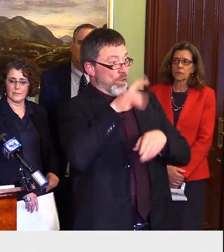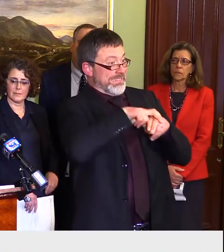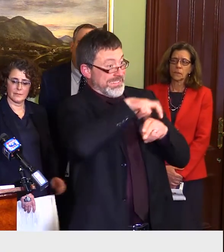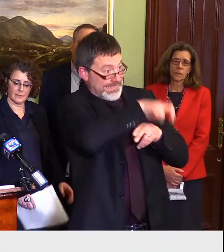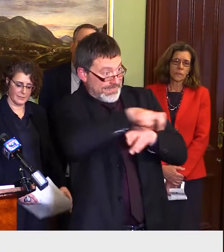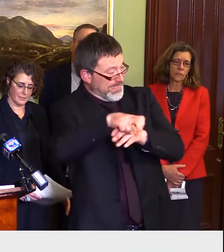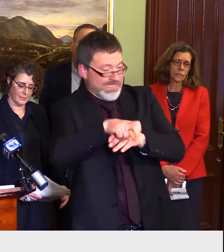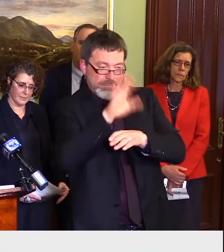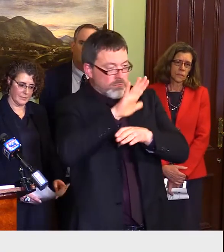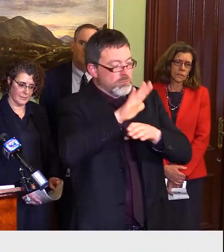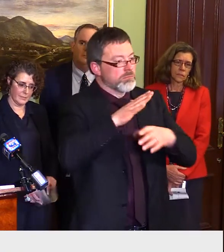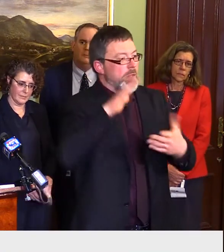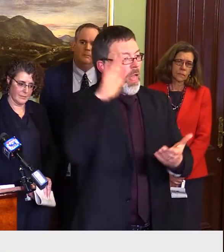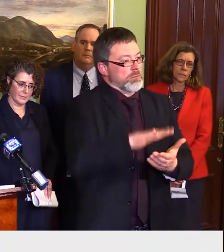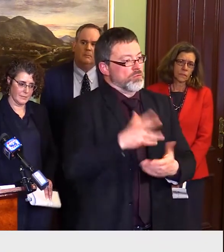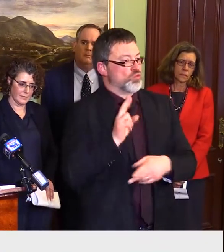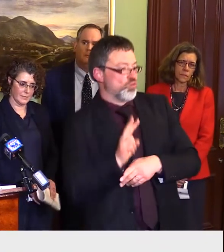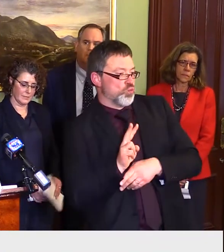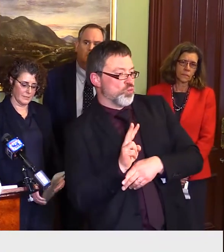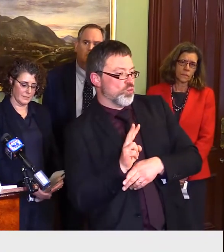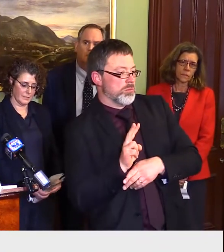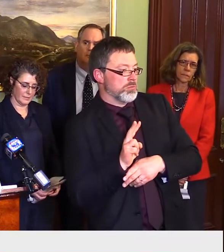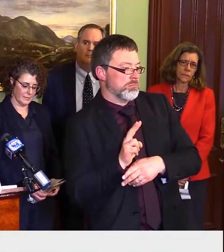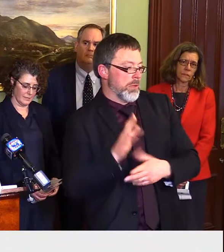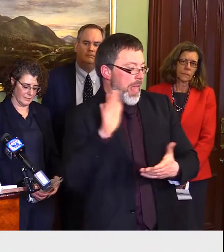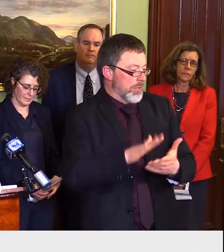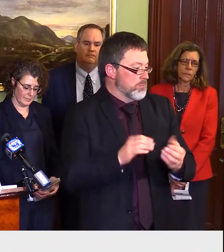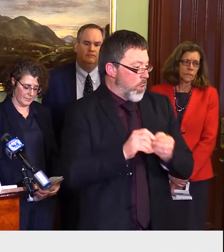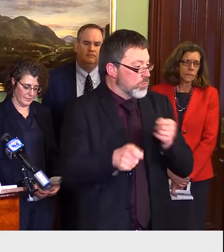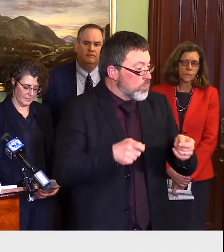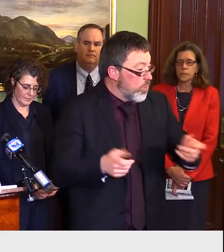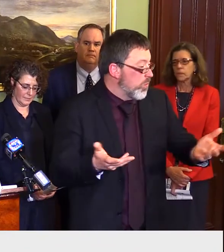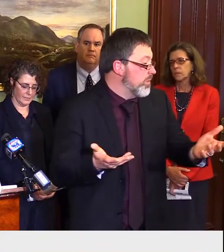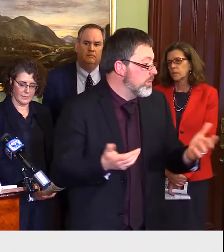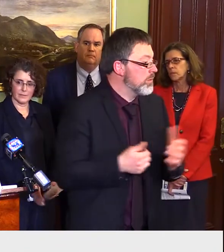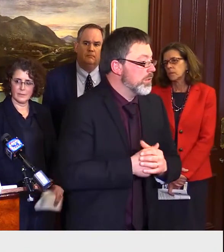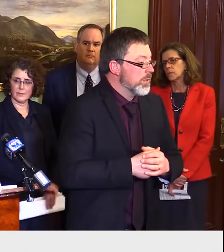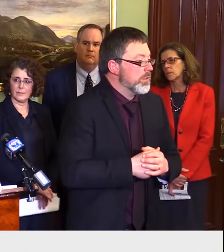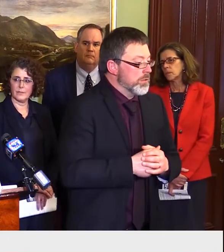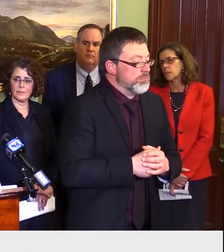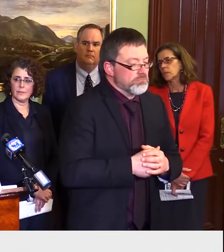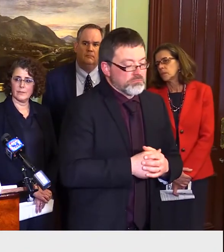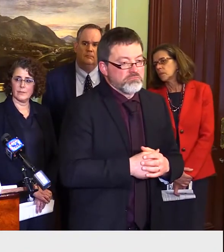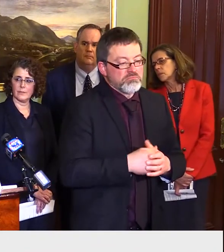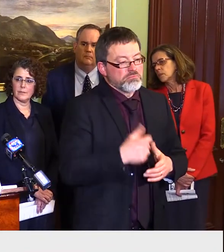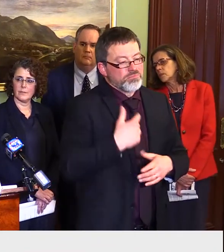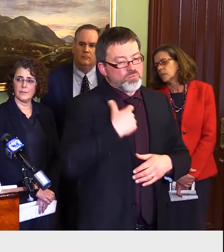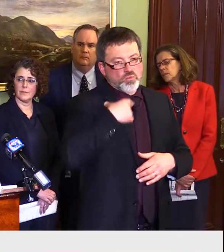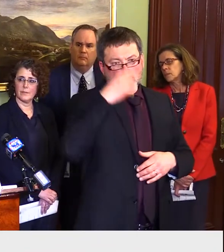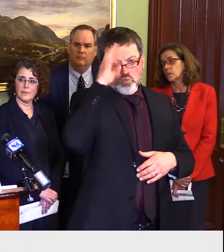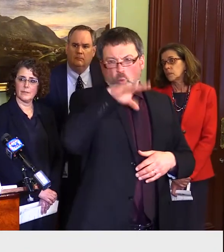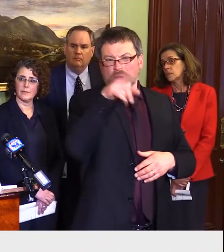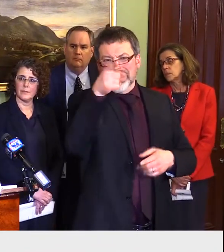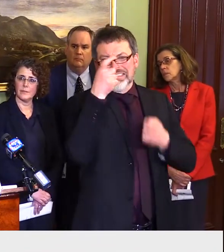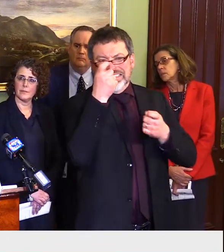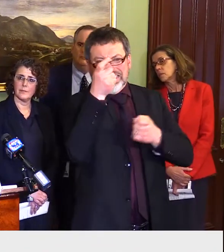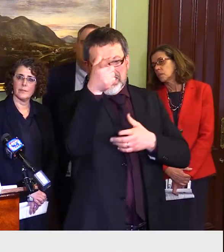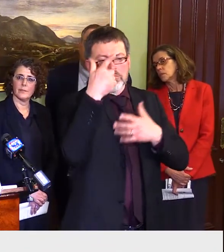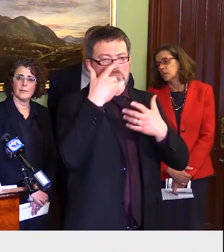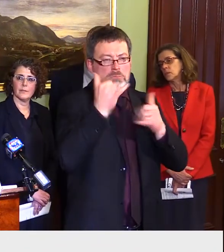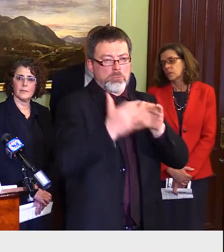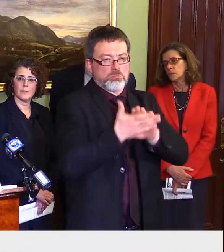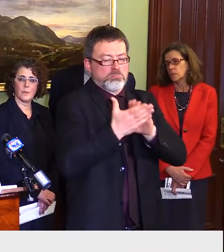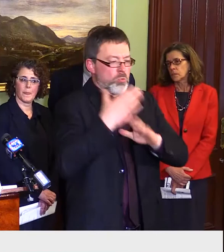and we're hoping that they will comply and help us with this. How do you define gatherings of over 250 when it comes to schools,